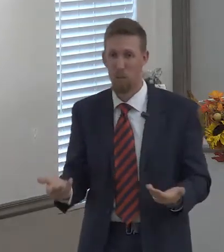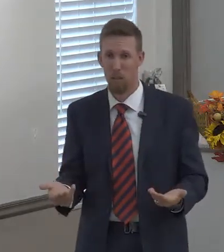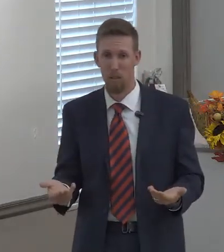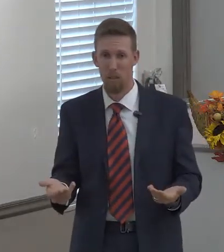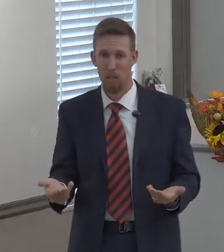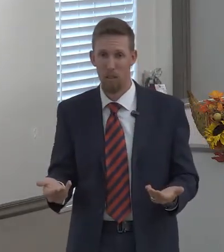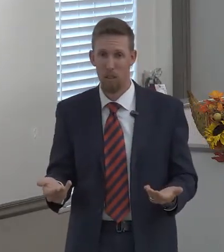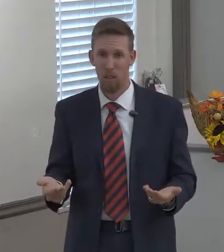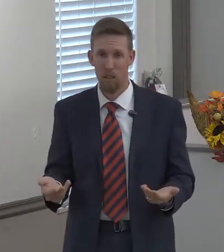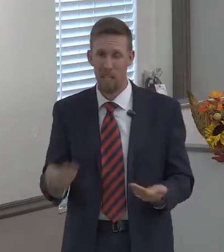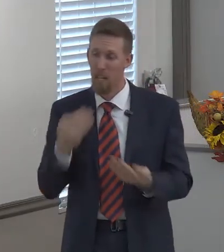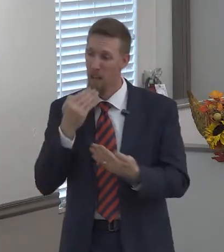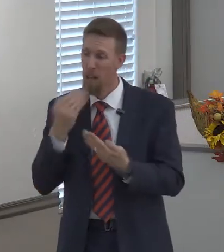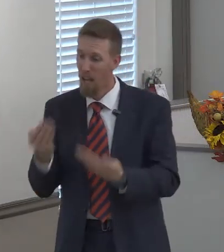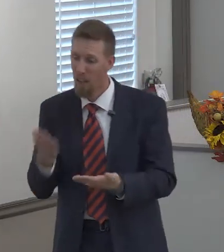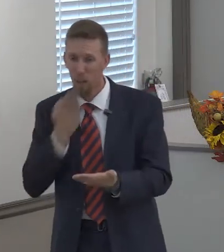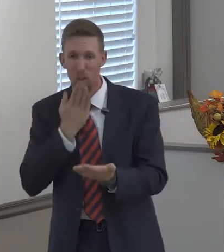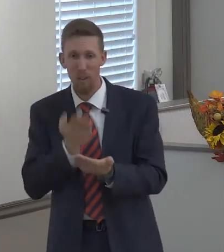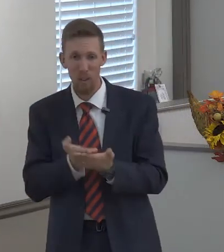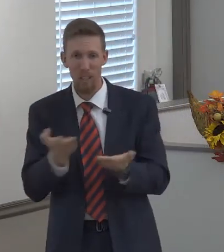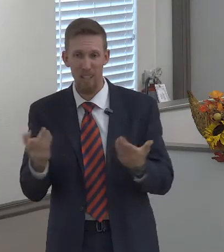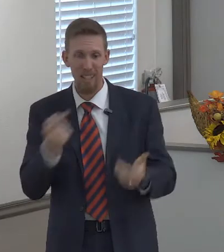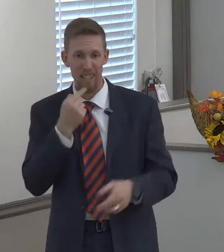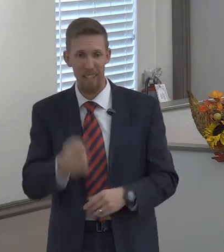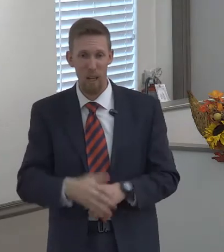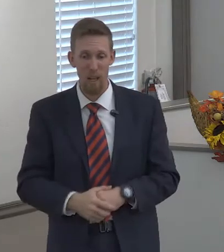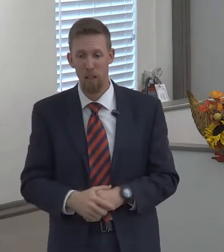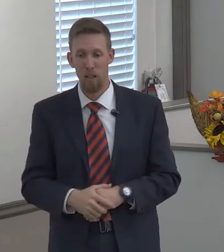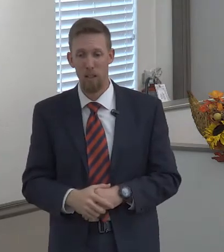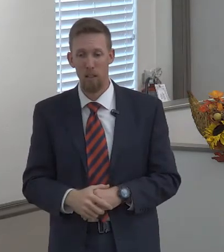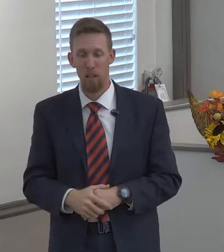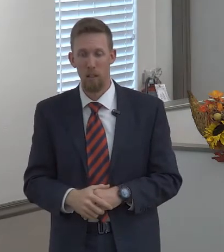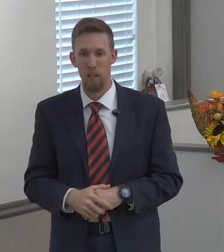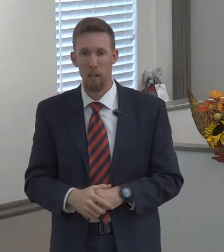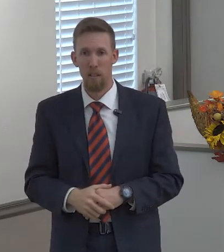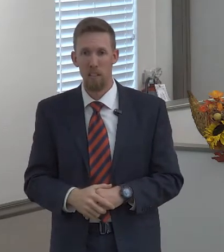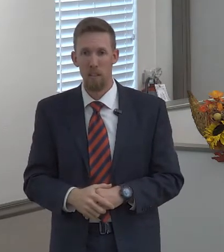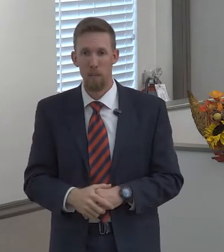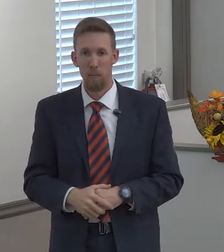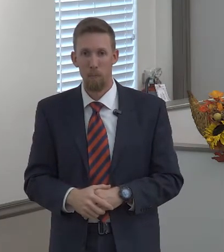you maybe have done something for somebody and didn't even get thanked?